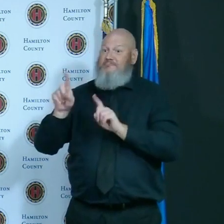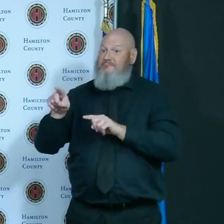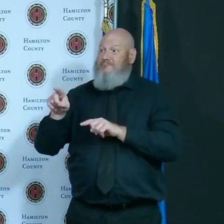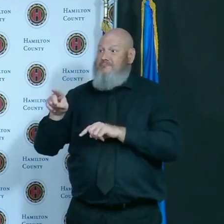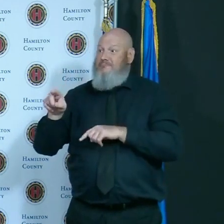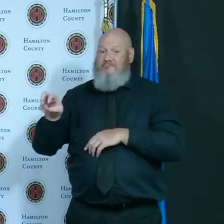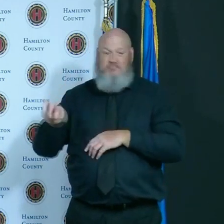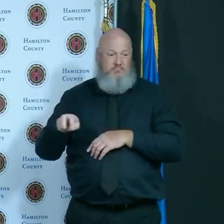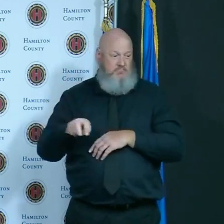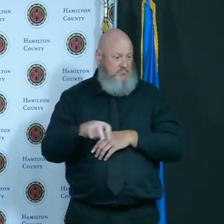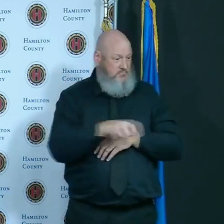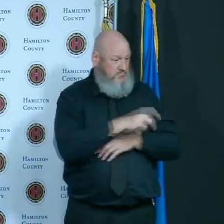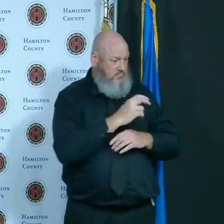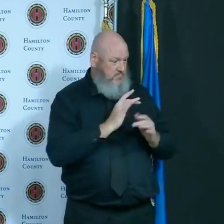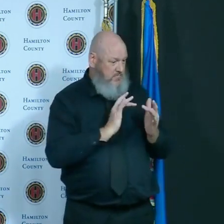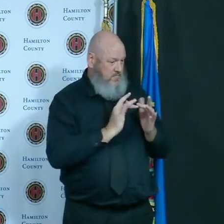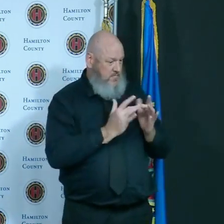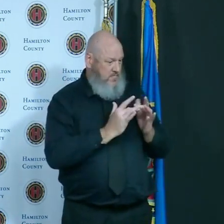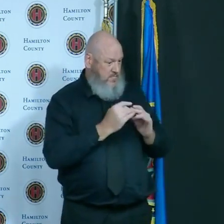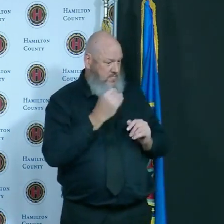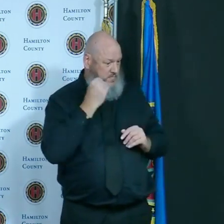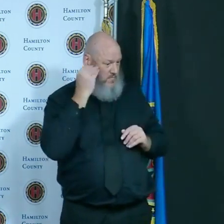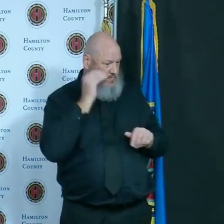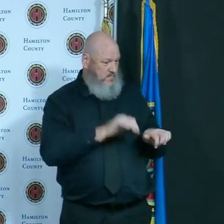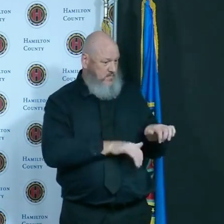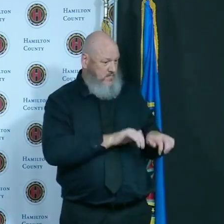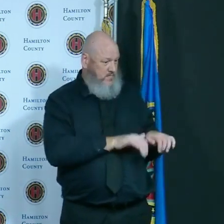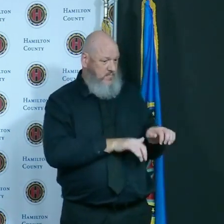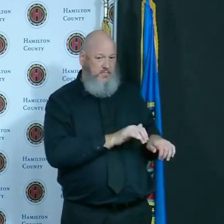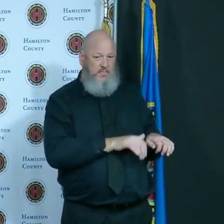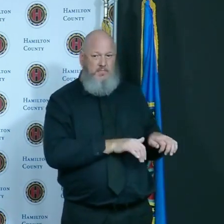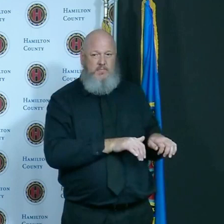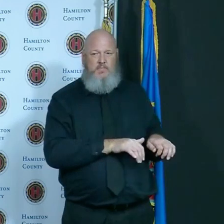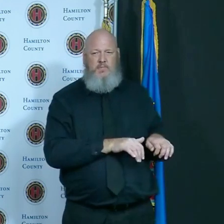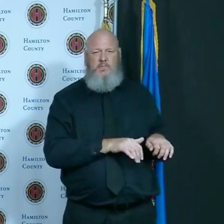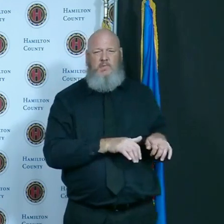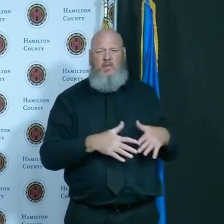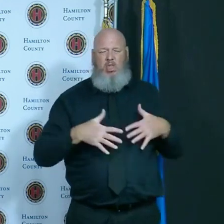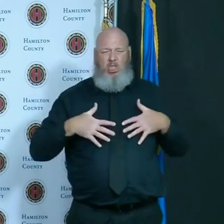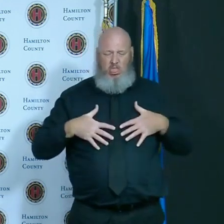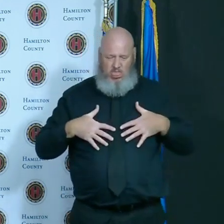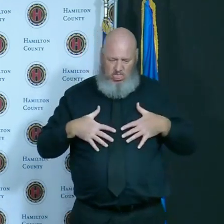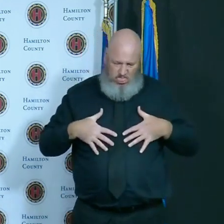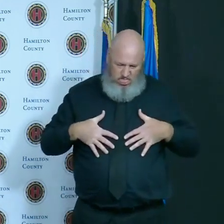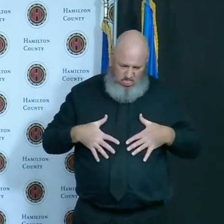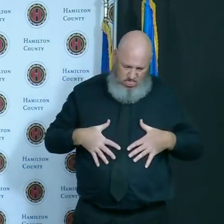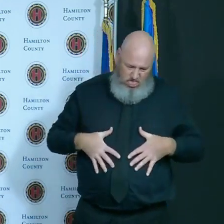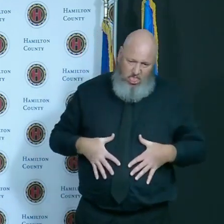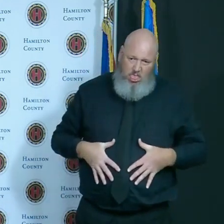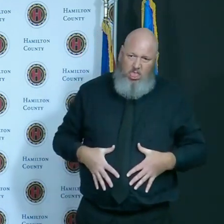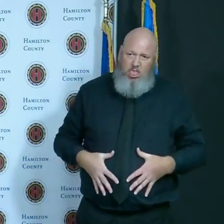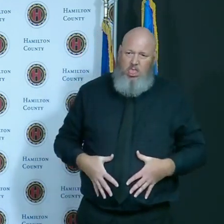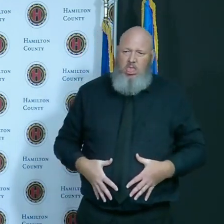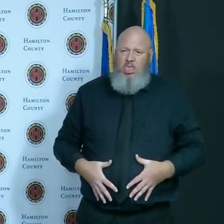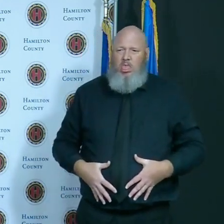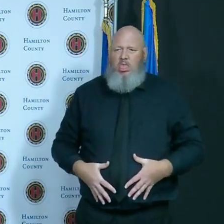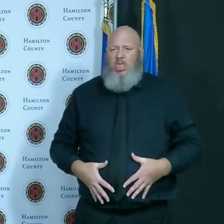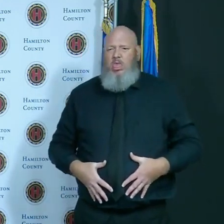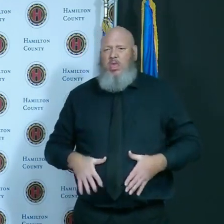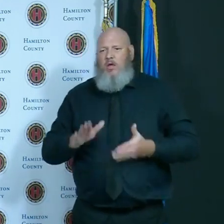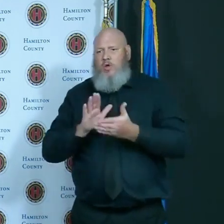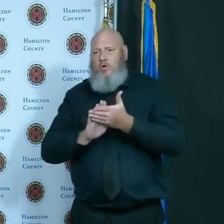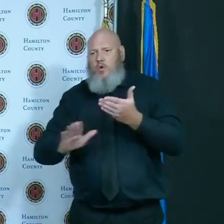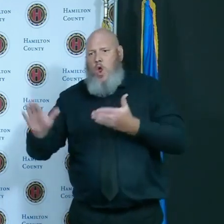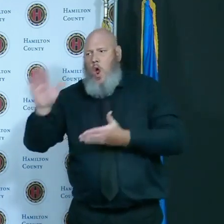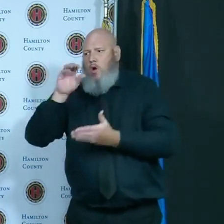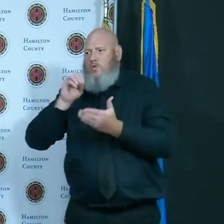is just really depressing in a way. I just know like a lot of other college students feel really unmotivated to do their work because